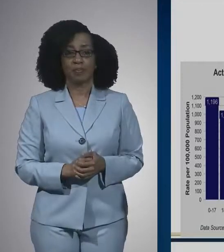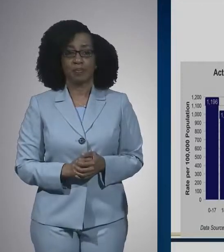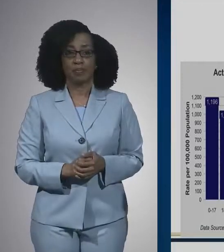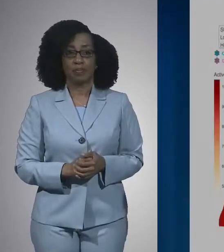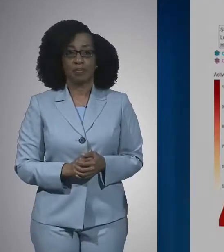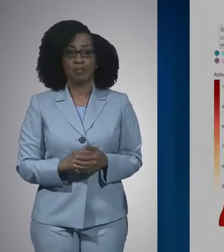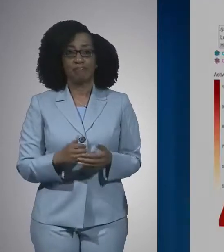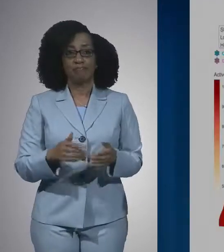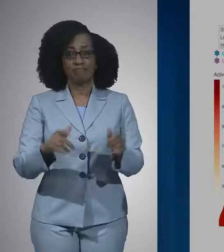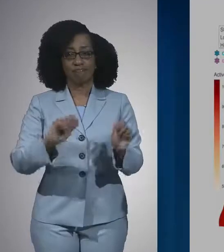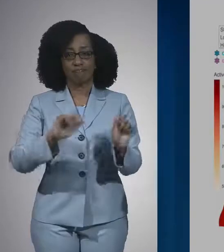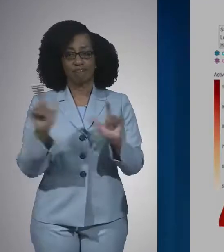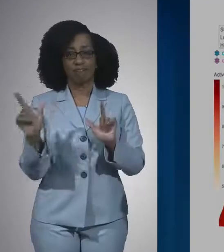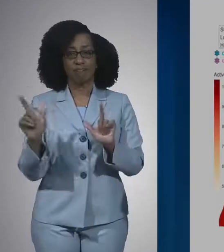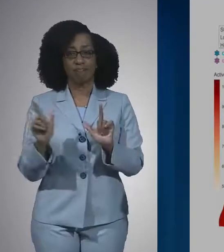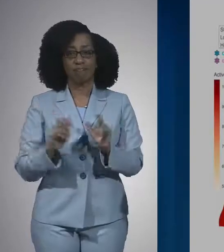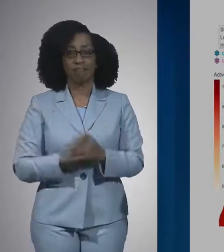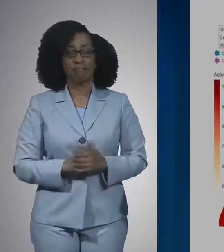Next slide.